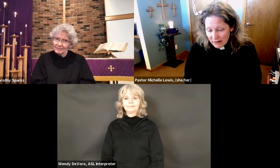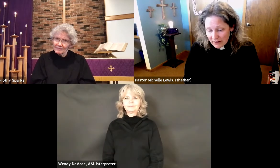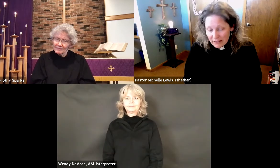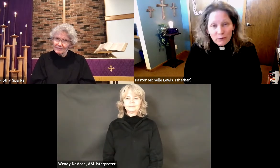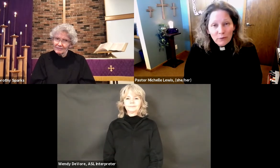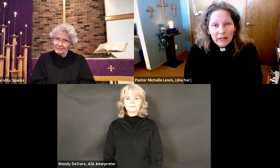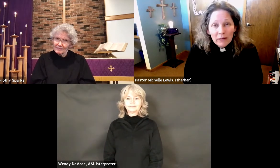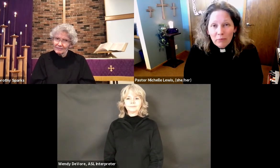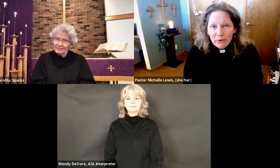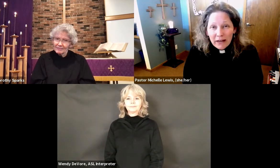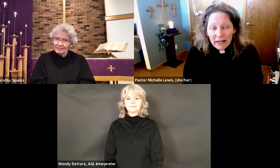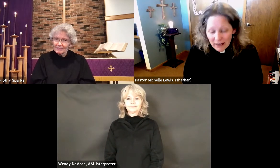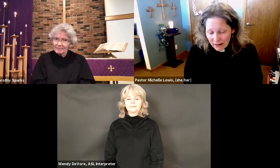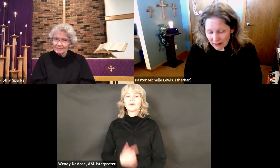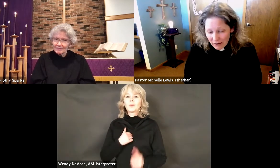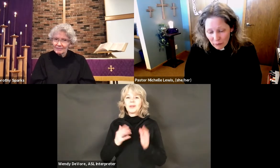And so